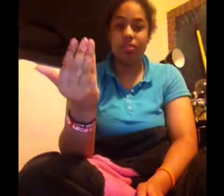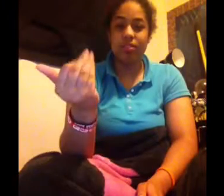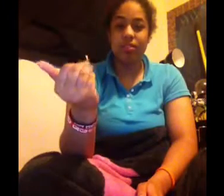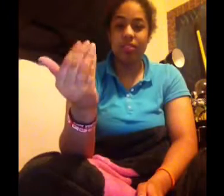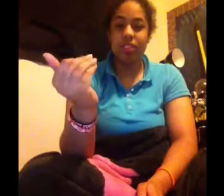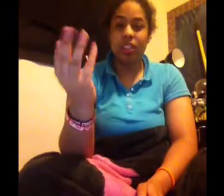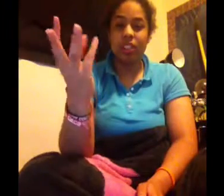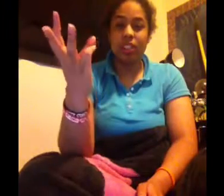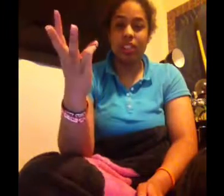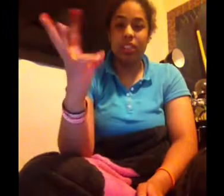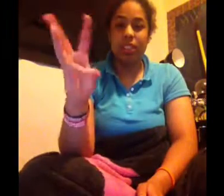16